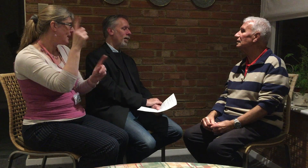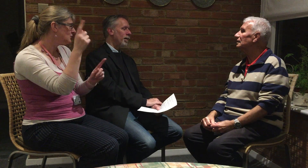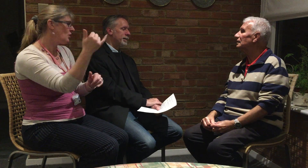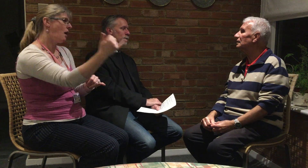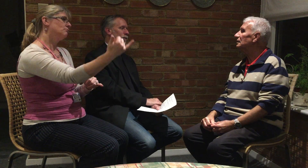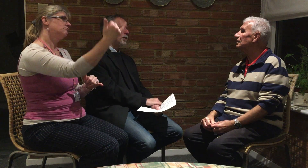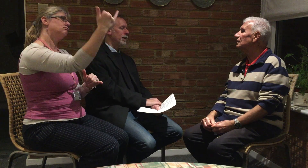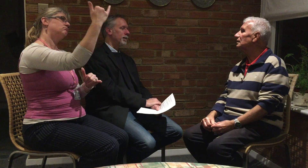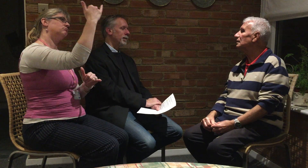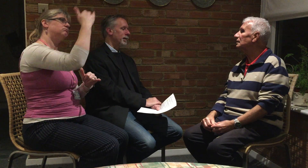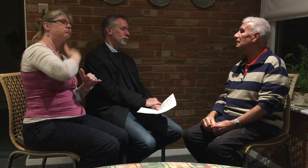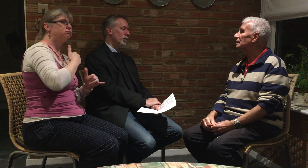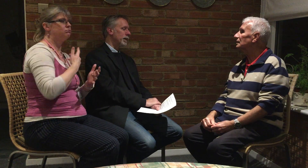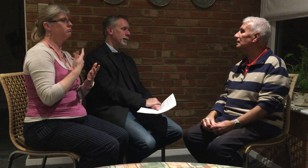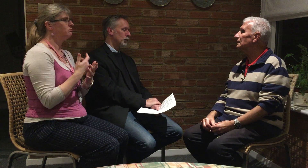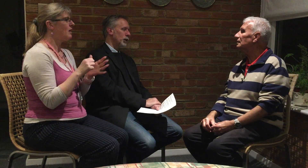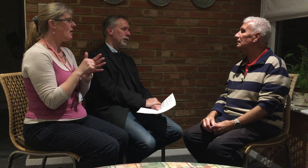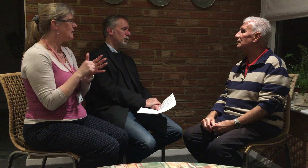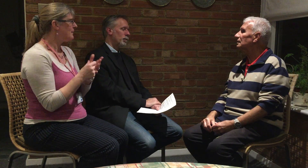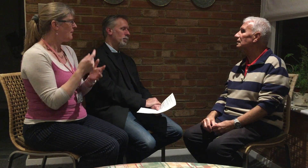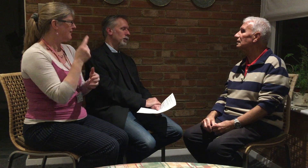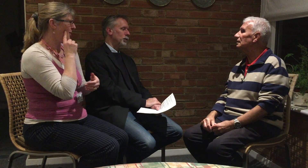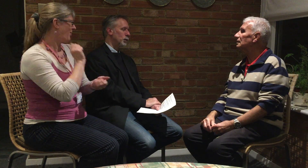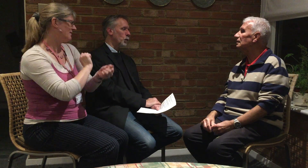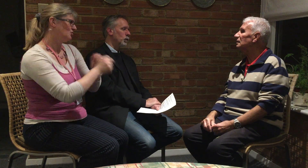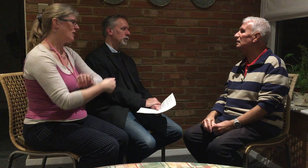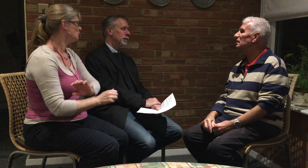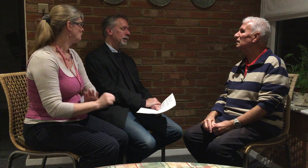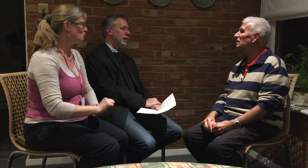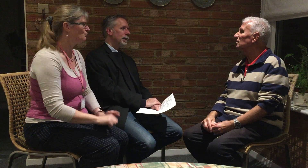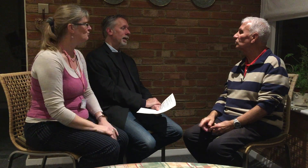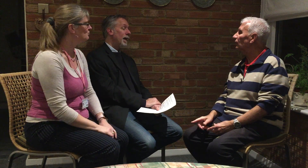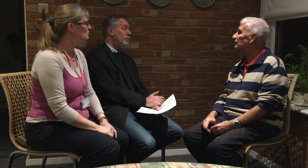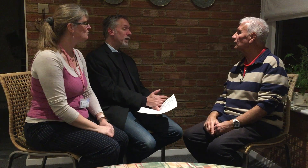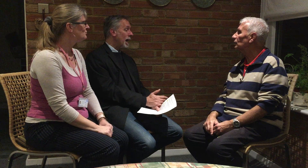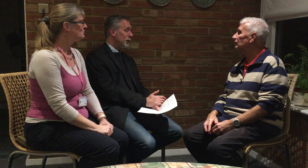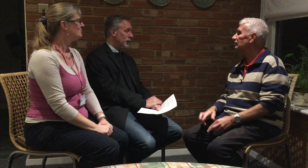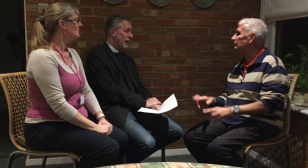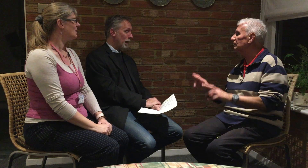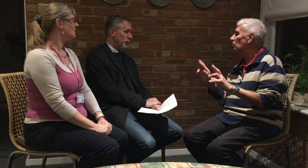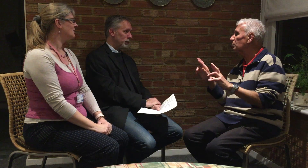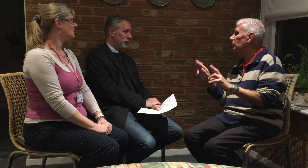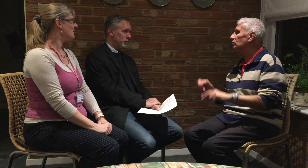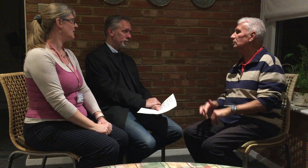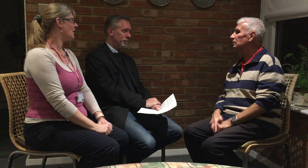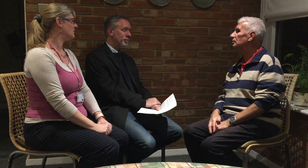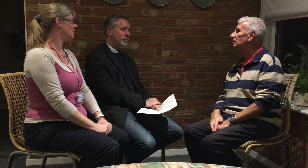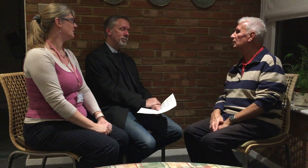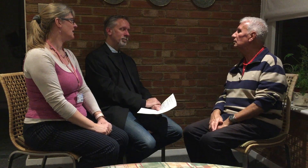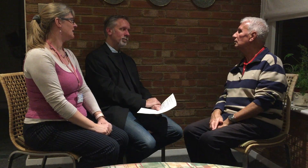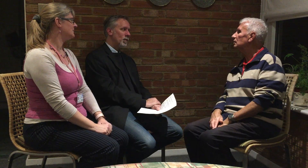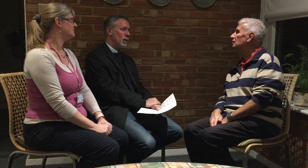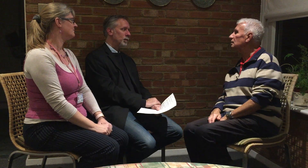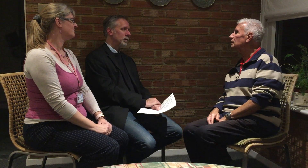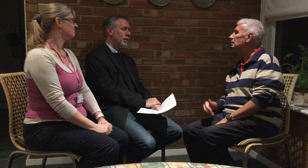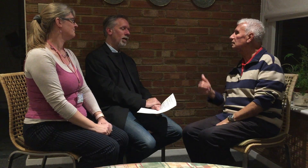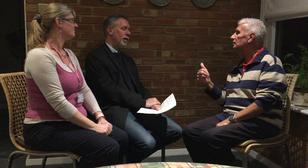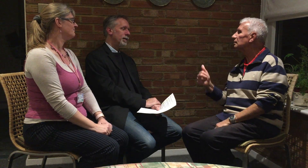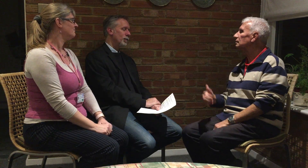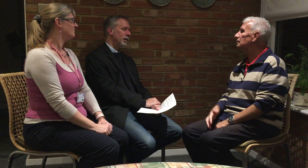I don't think it's really going to change very much at all. If it actually happens. You don't think, hope not, yeah. No, I don't think